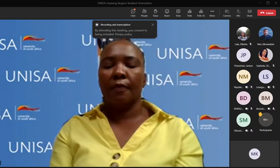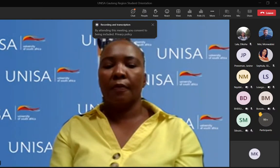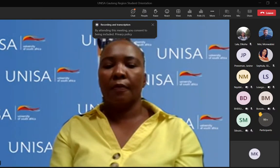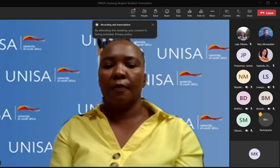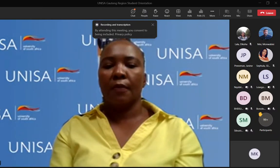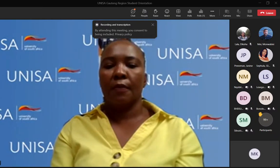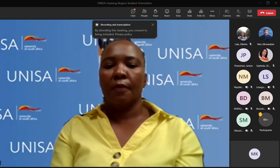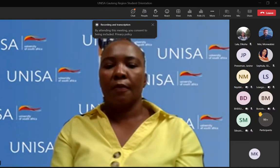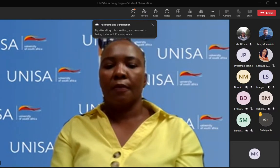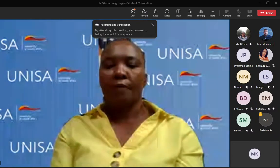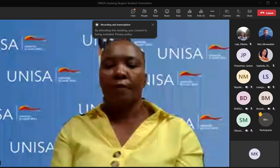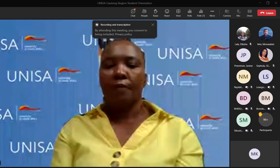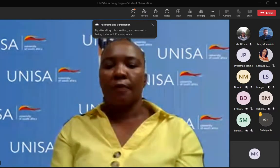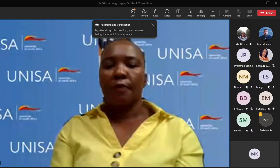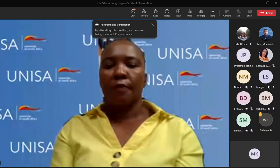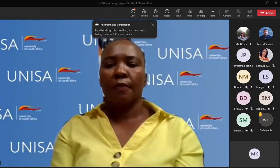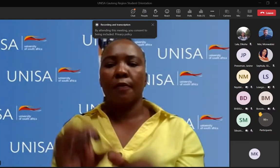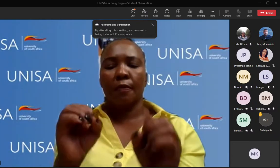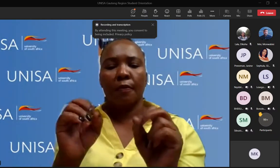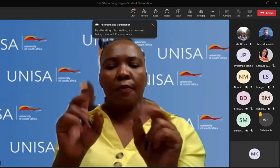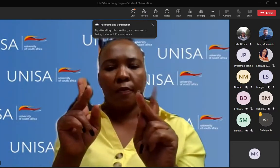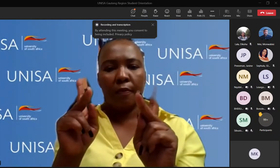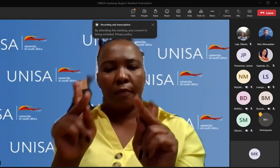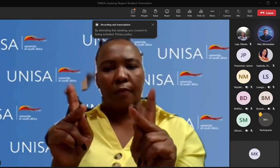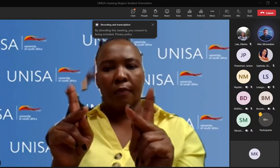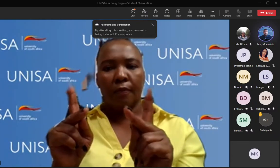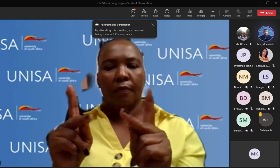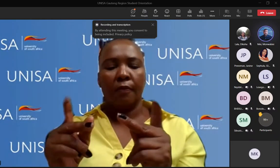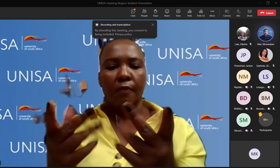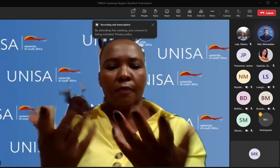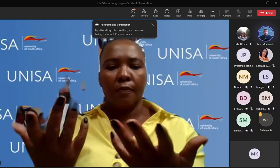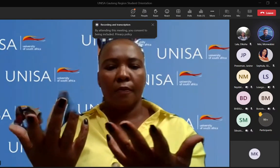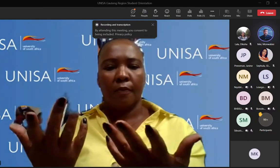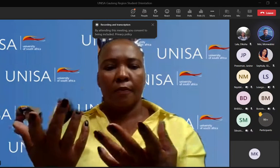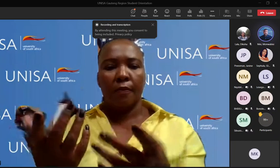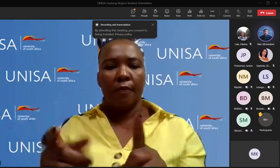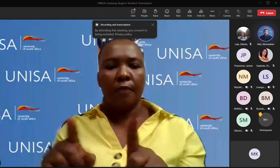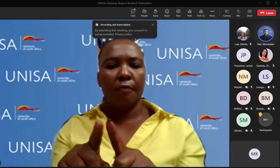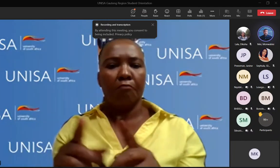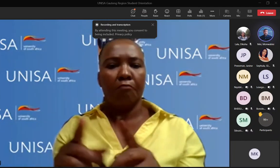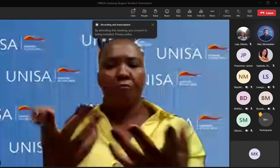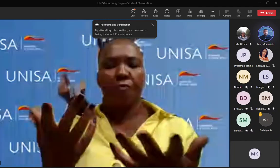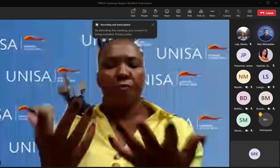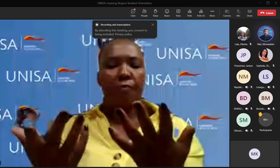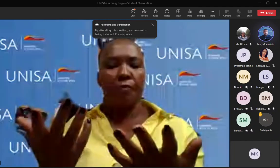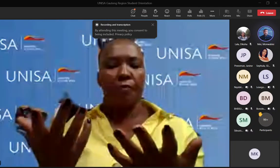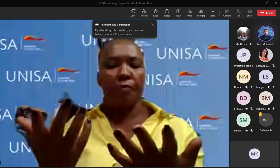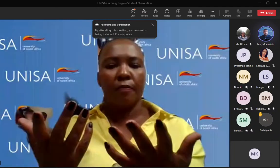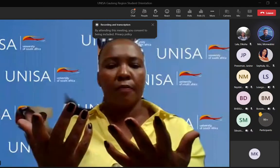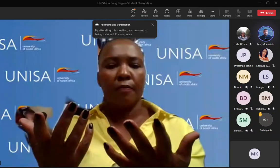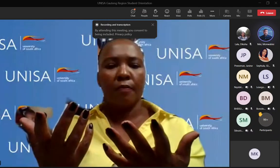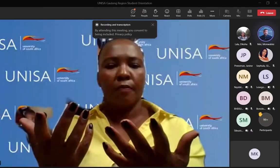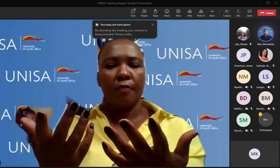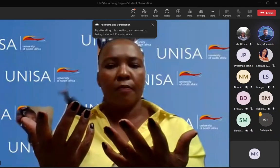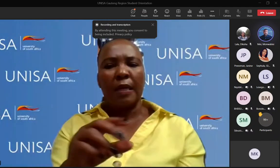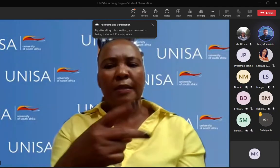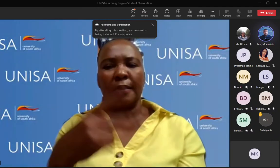okay because of time I think we need to uh just um who's the second one